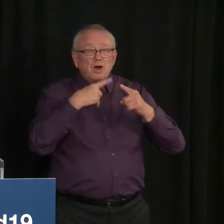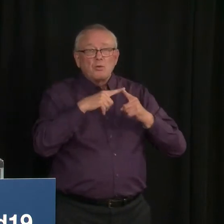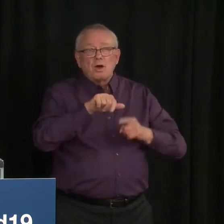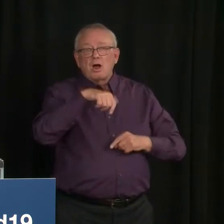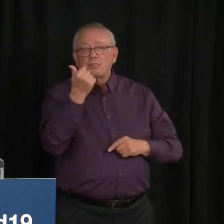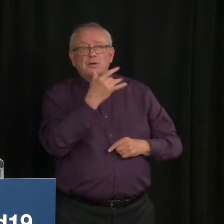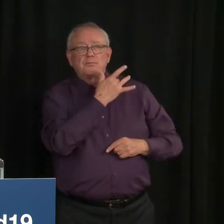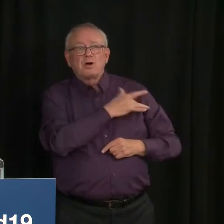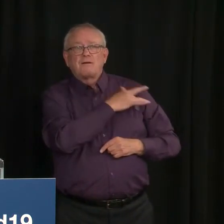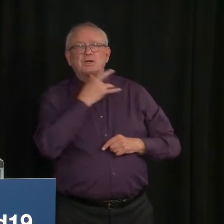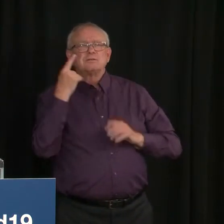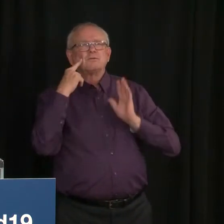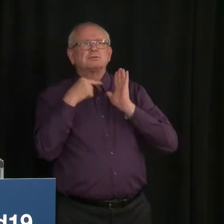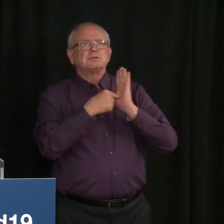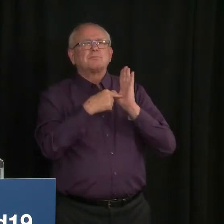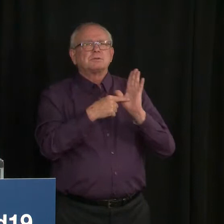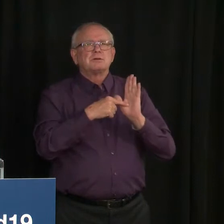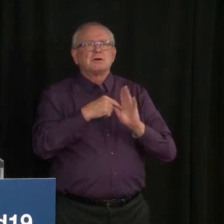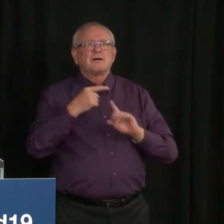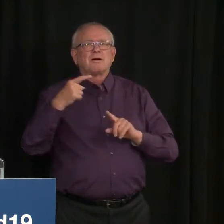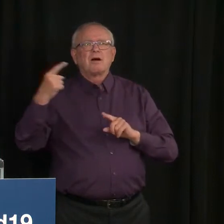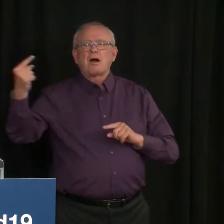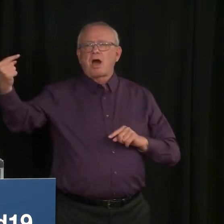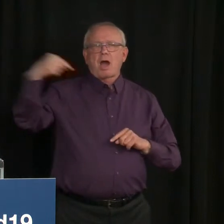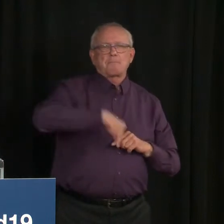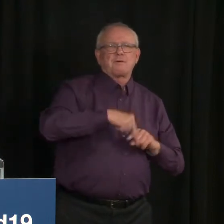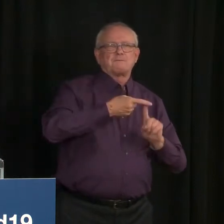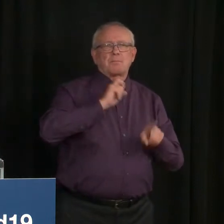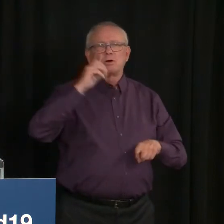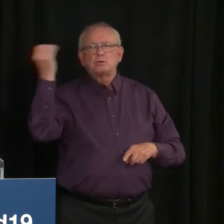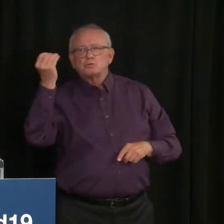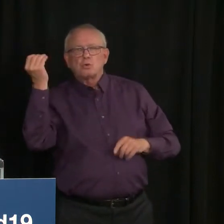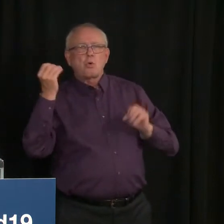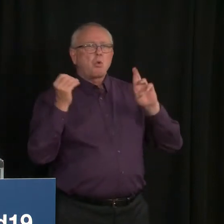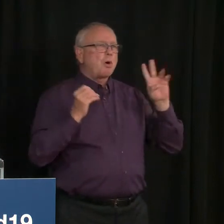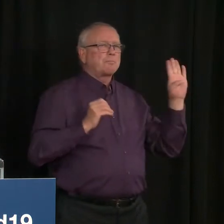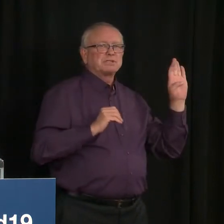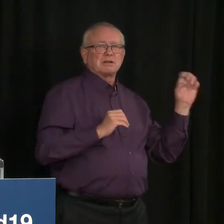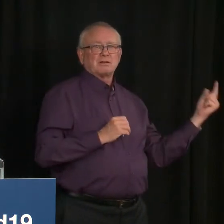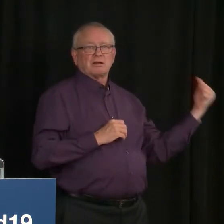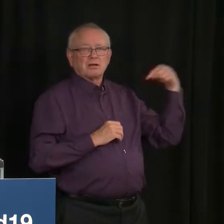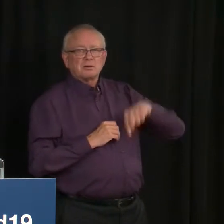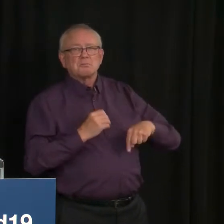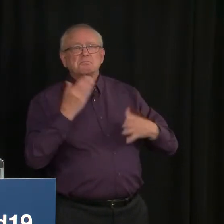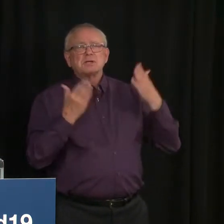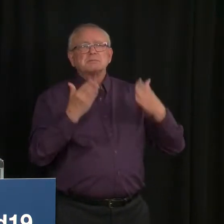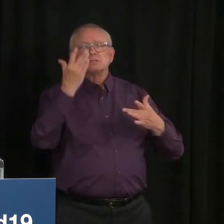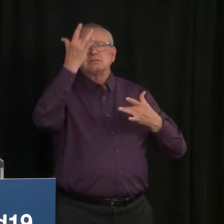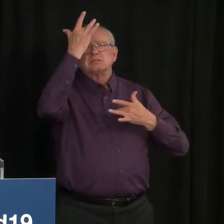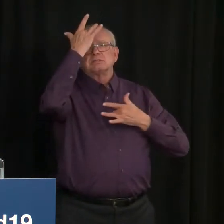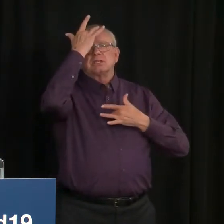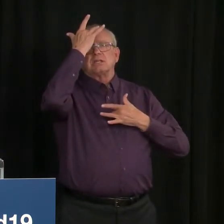from British Columbia or Ontario, and might be bringing in the Delta variant, which we know one dose is only giving people